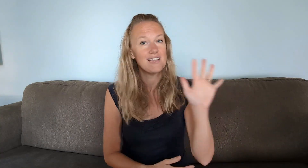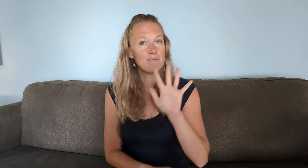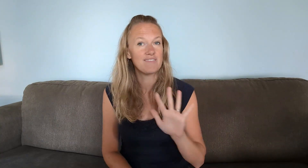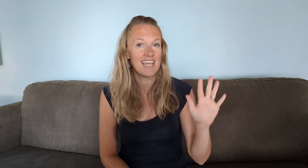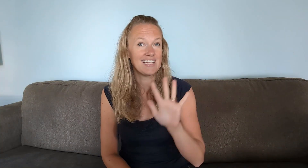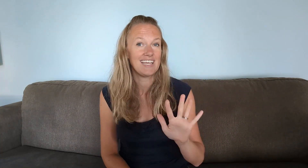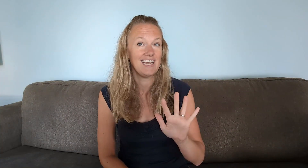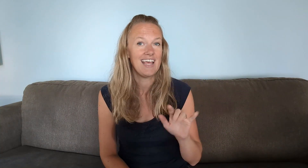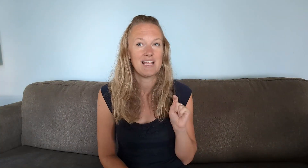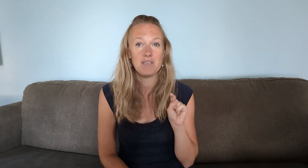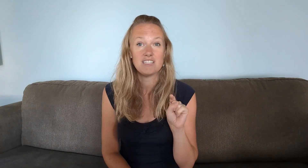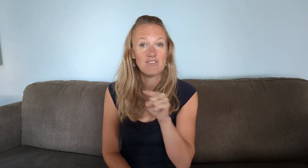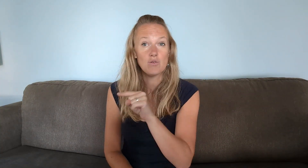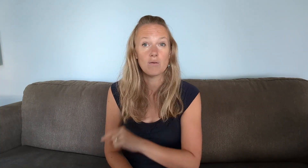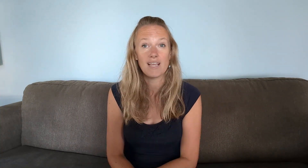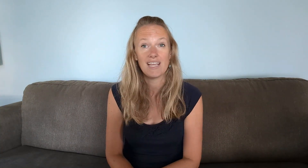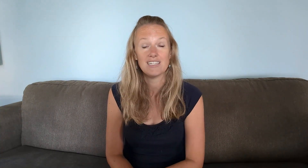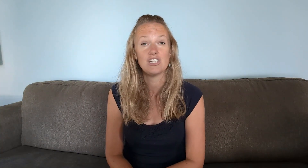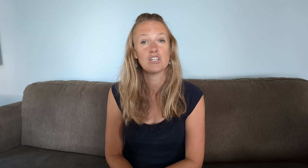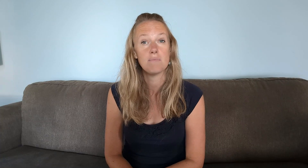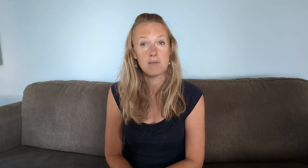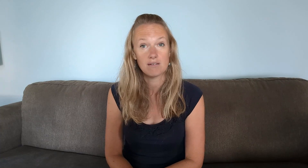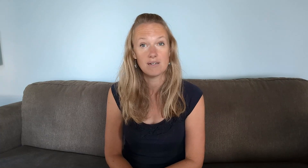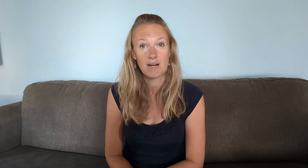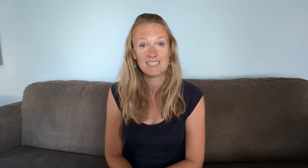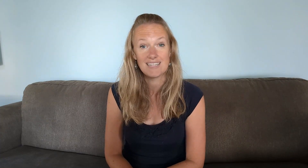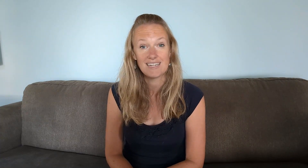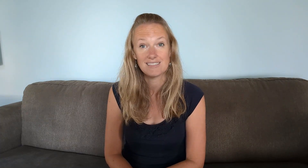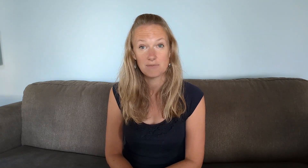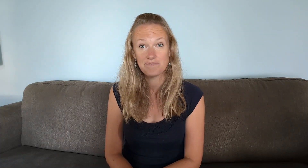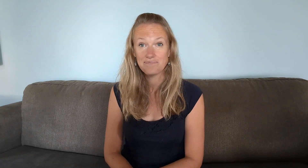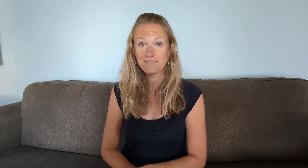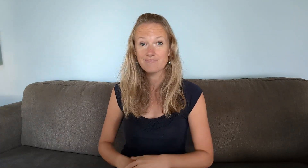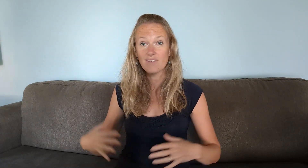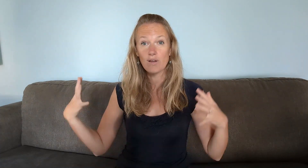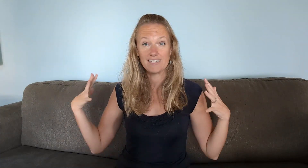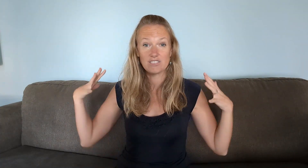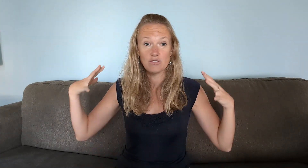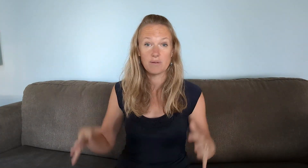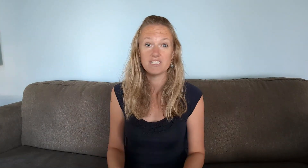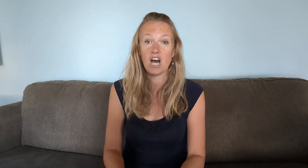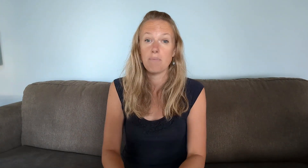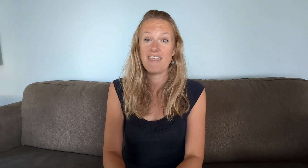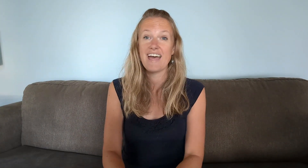am left-handed. That means if you are right-handed, you're gonna mirror my signs. Okay, so from the top,